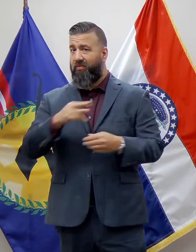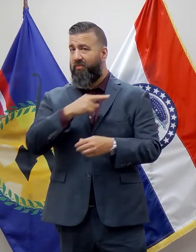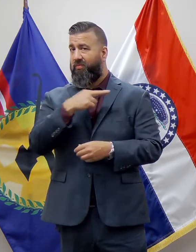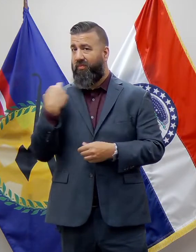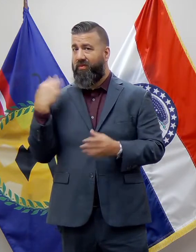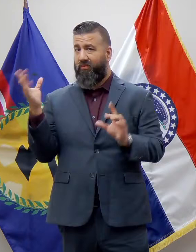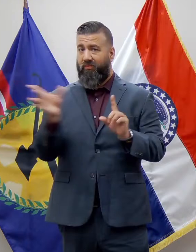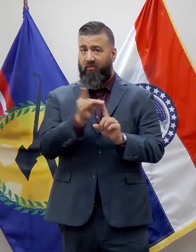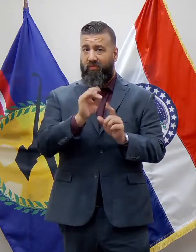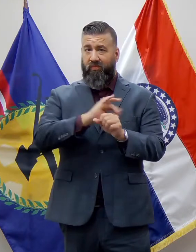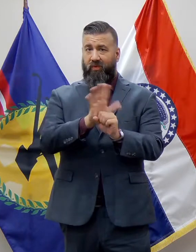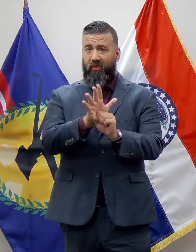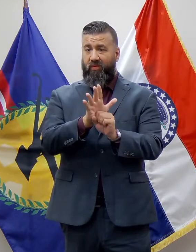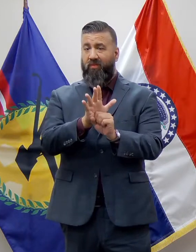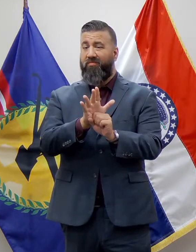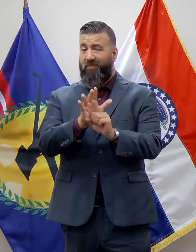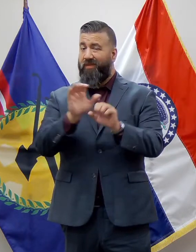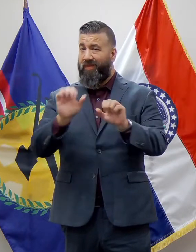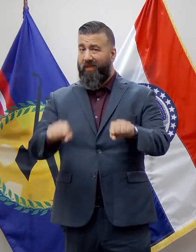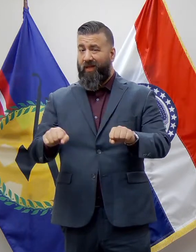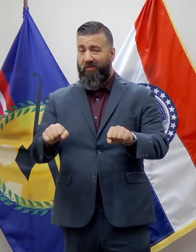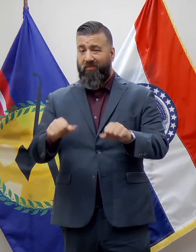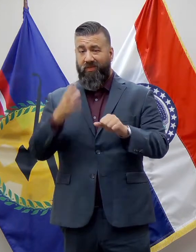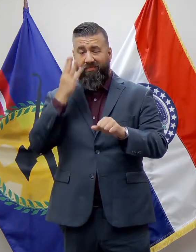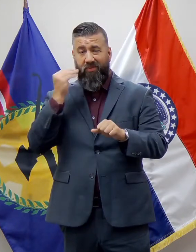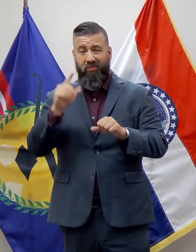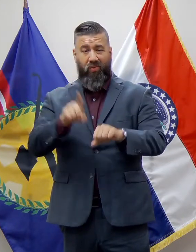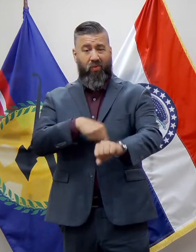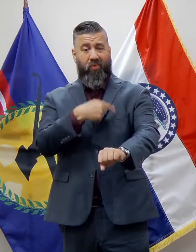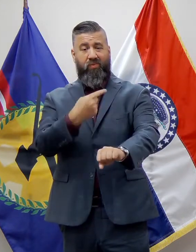having long-term symptoms as well.